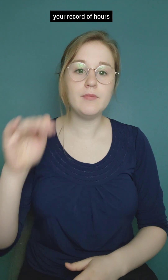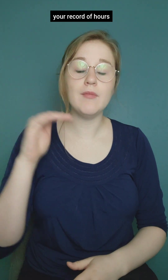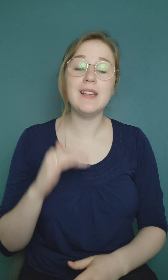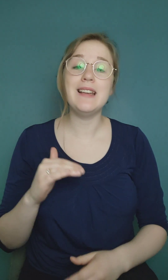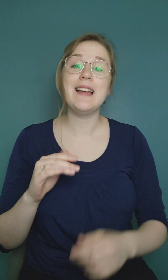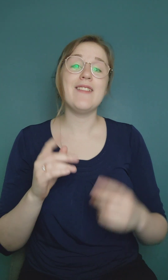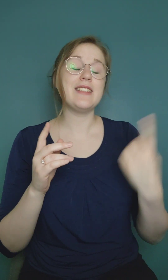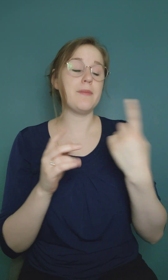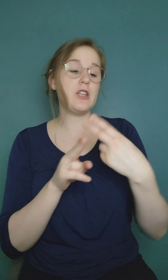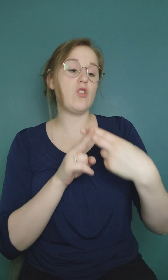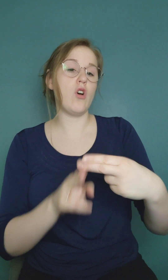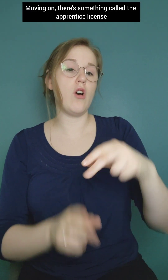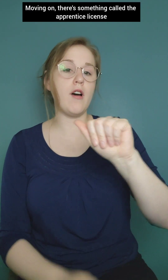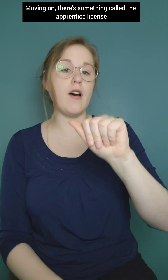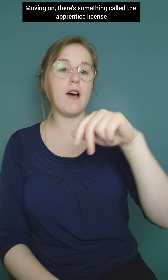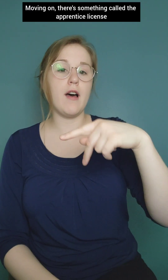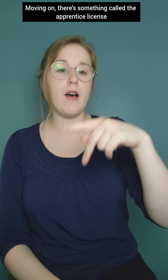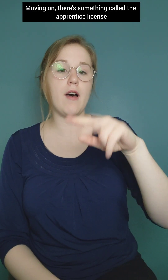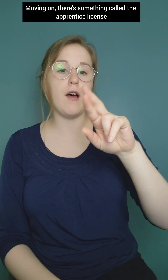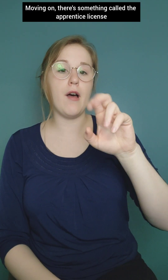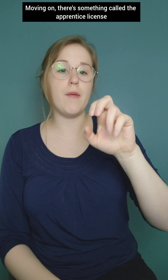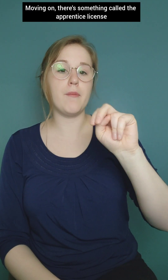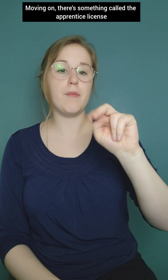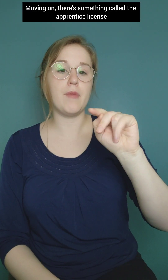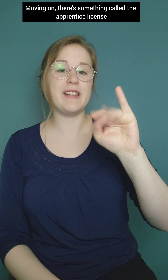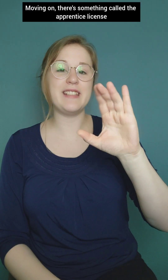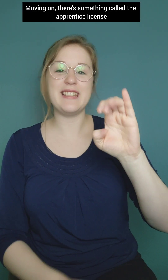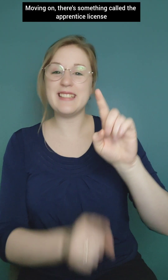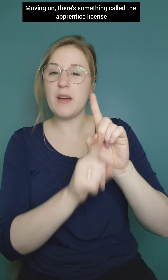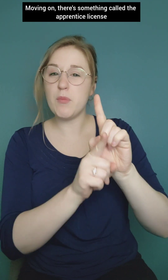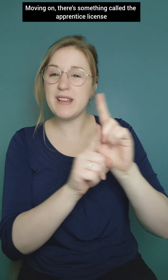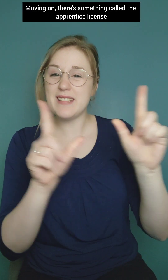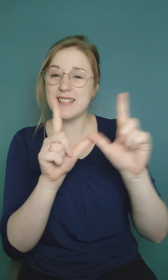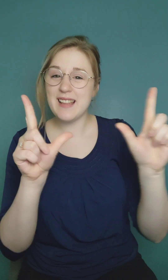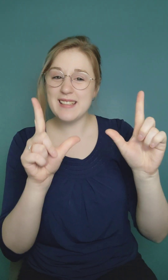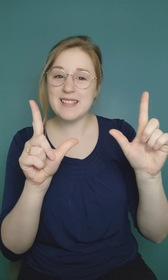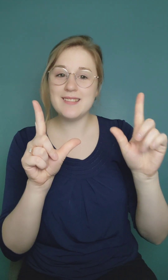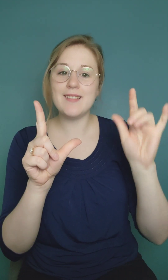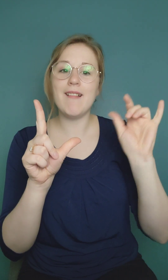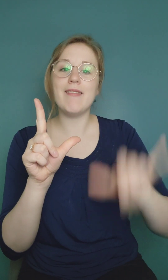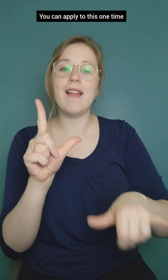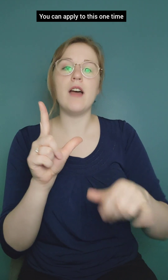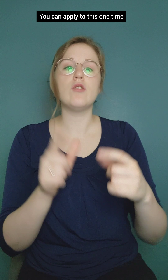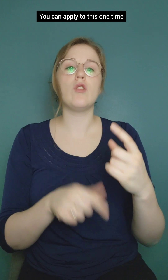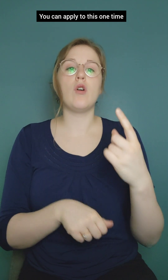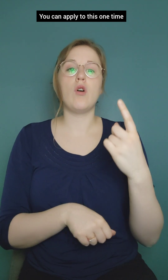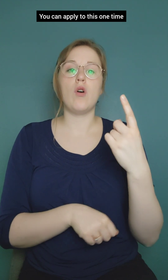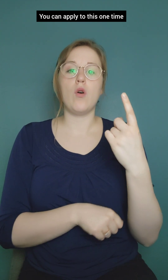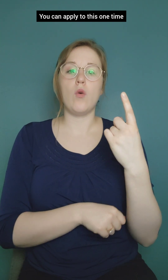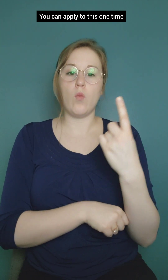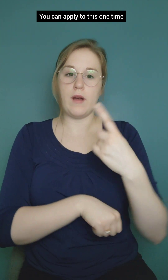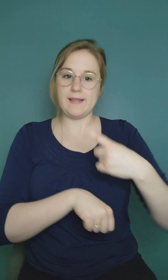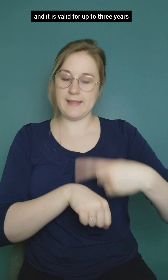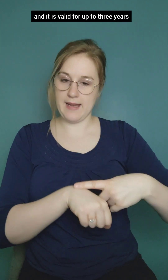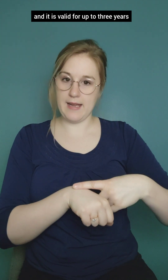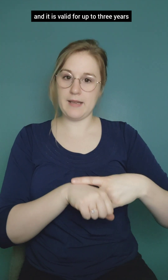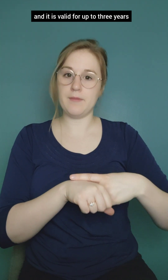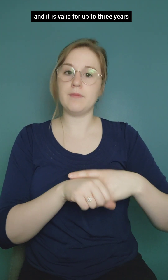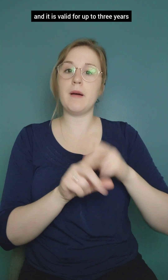of hours. Moving on, there's something called the apprentice license. You can apply to this one time, and it